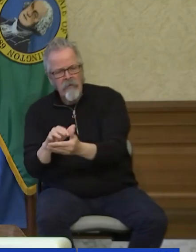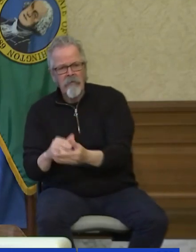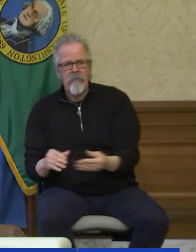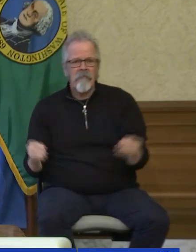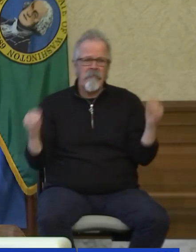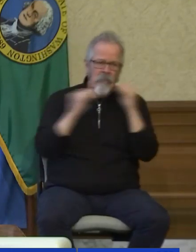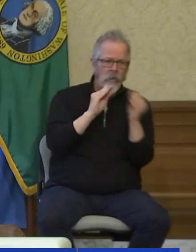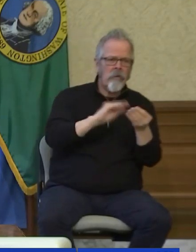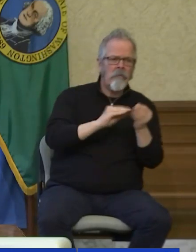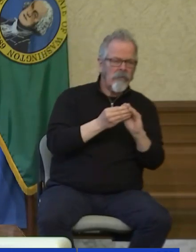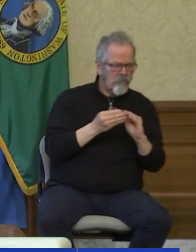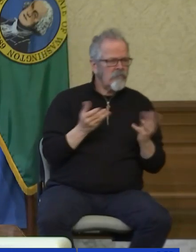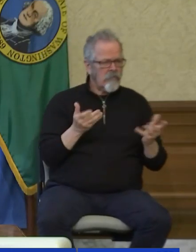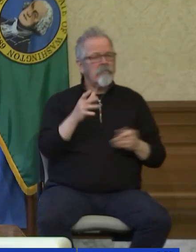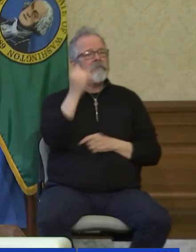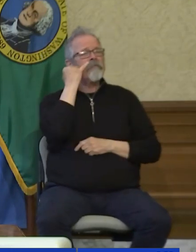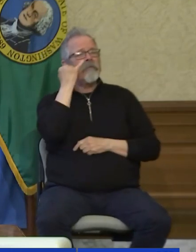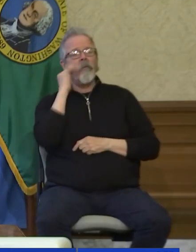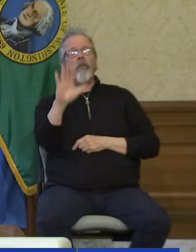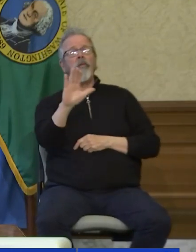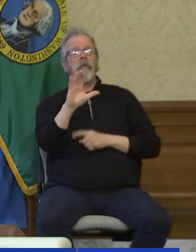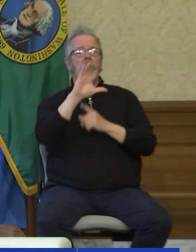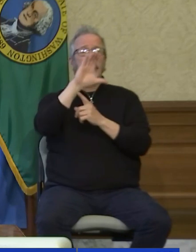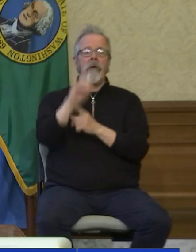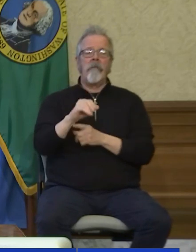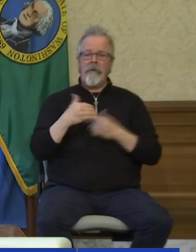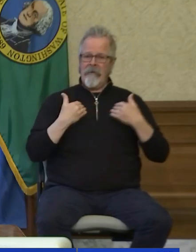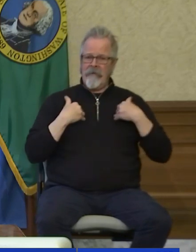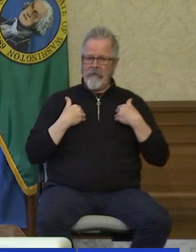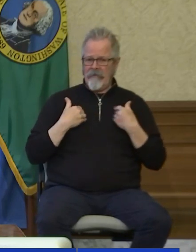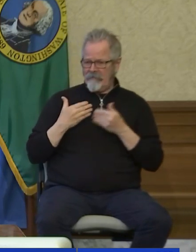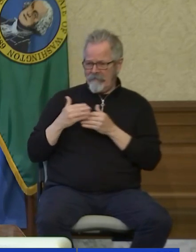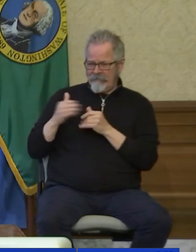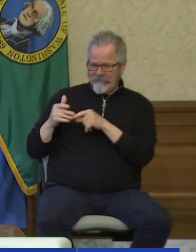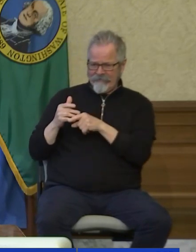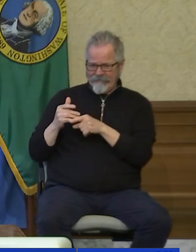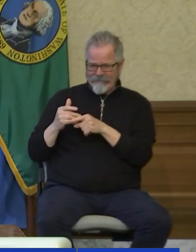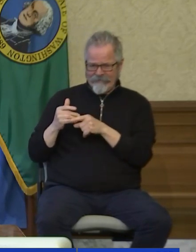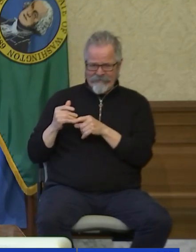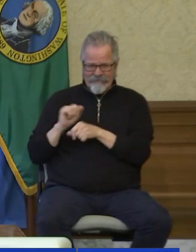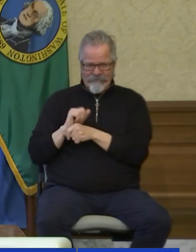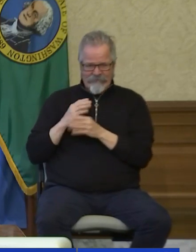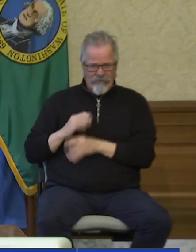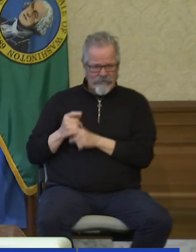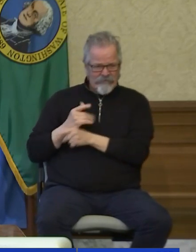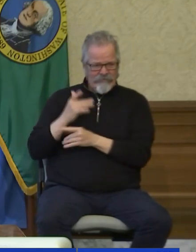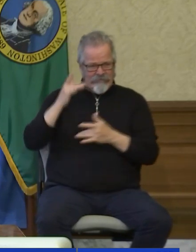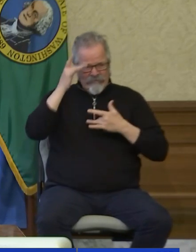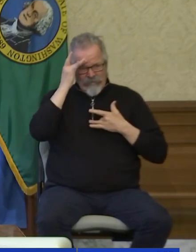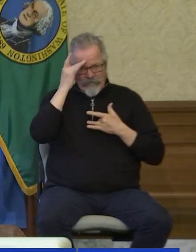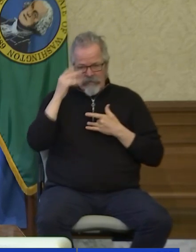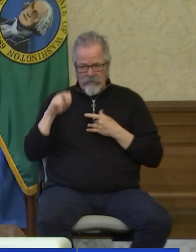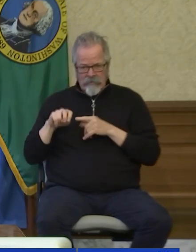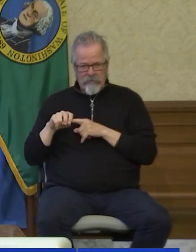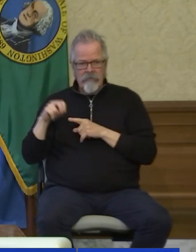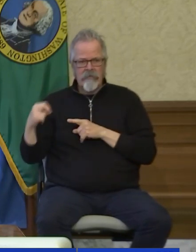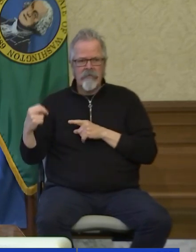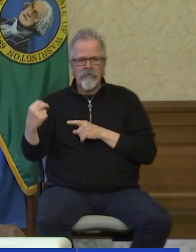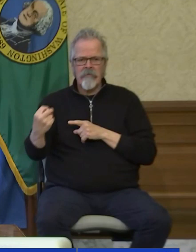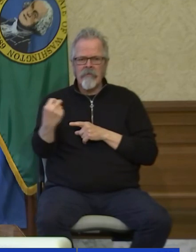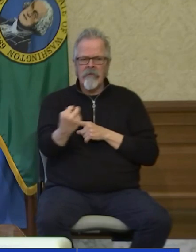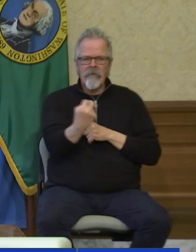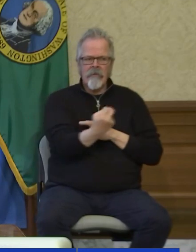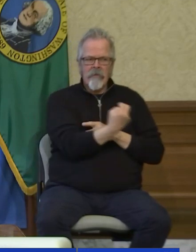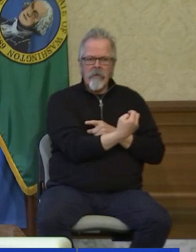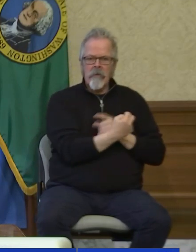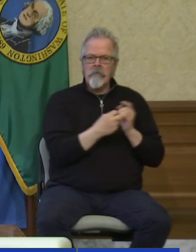testing capacity. So the need will grow significantly above that 20,000 over time,